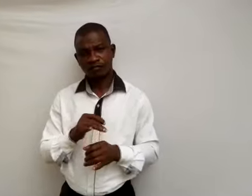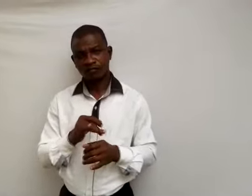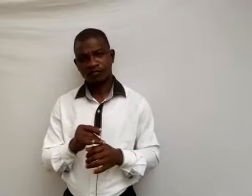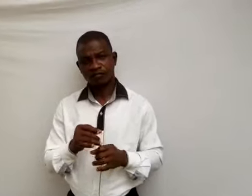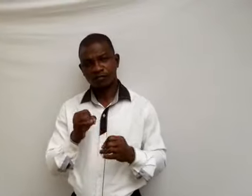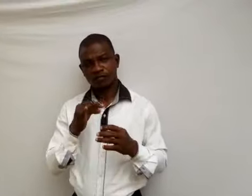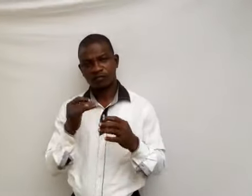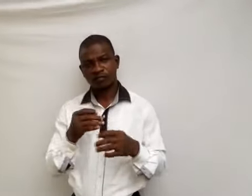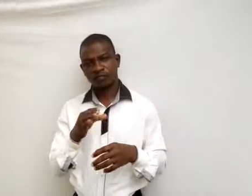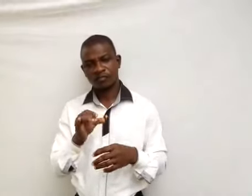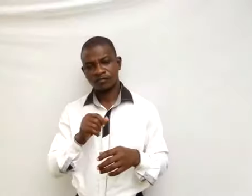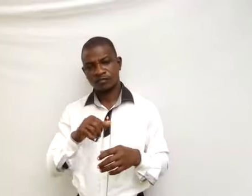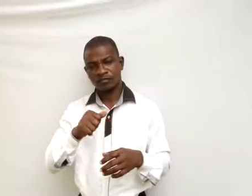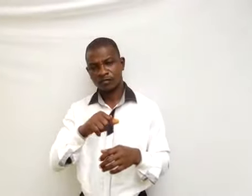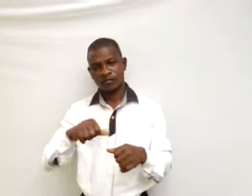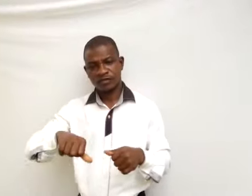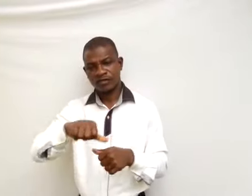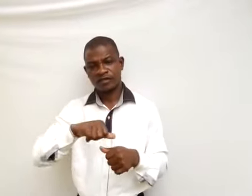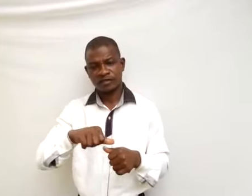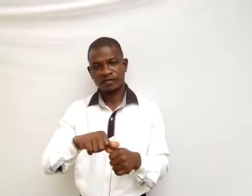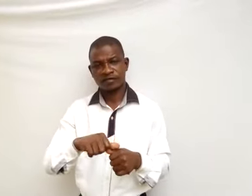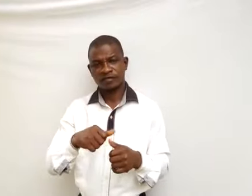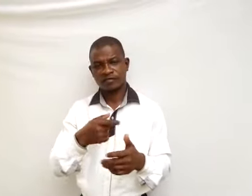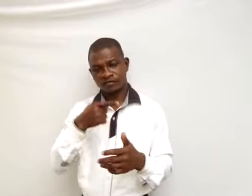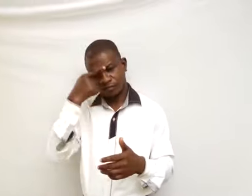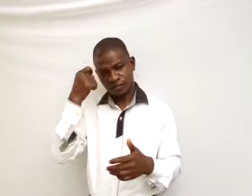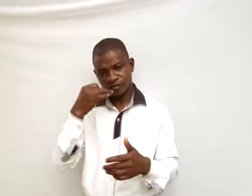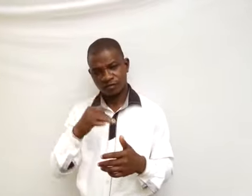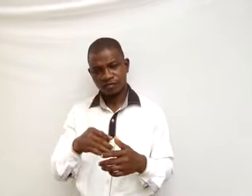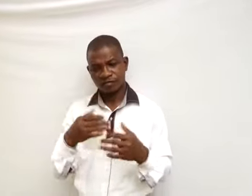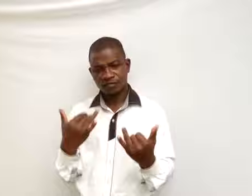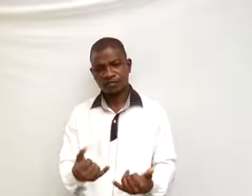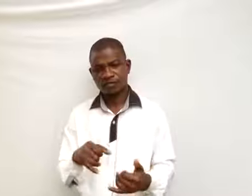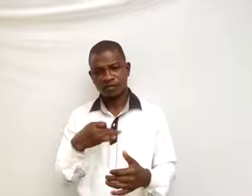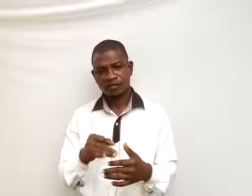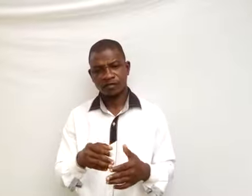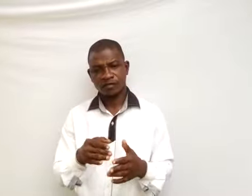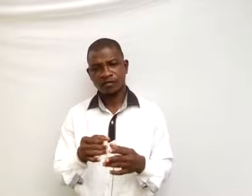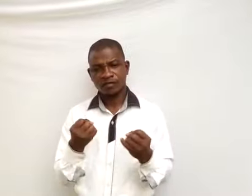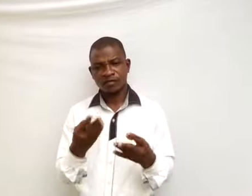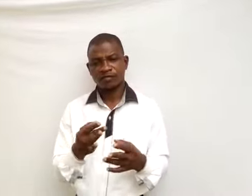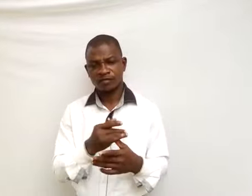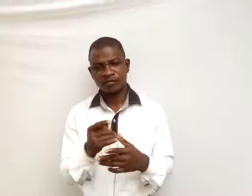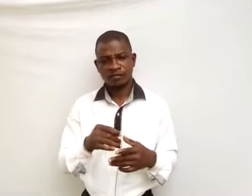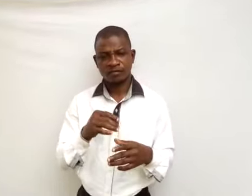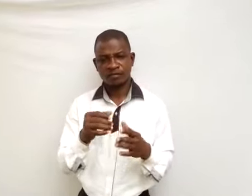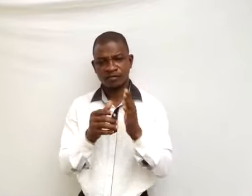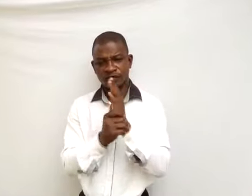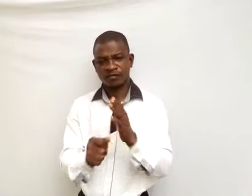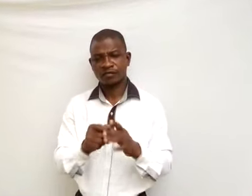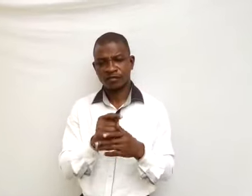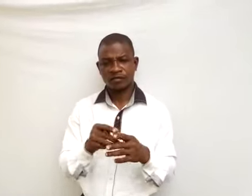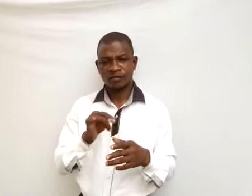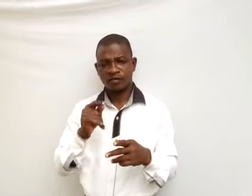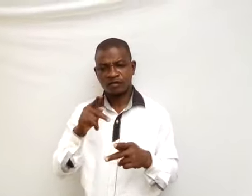concentrated in a particular area because of the presence of abundant skilled and unskilled